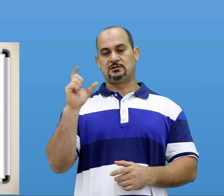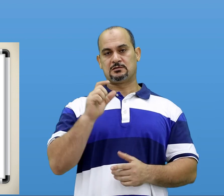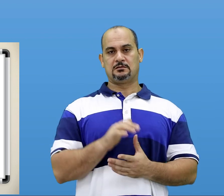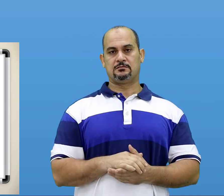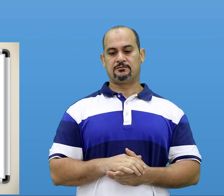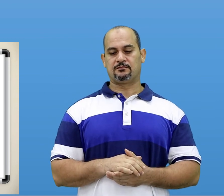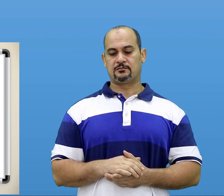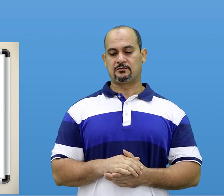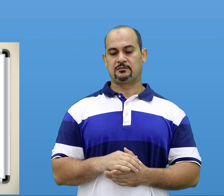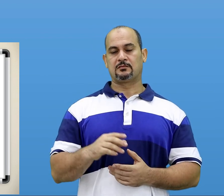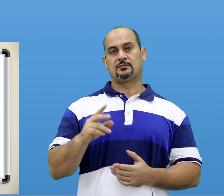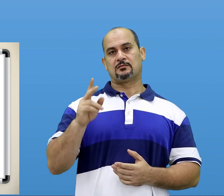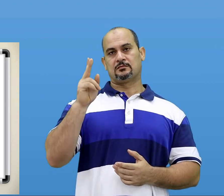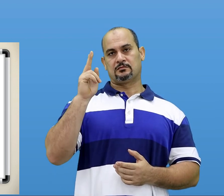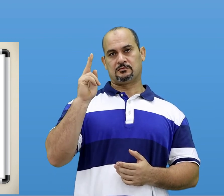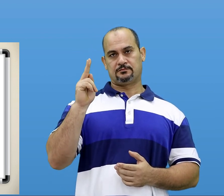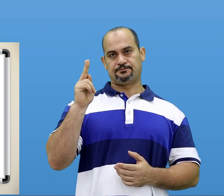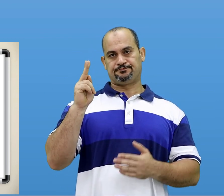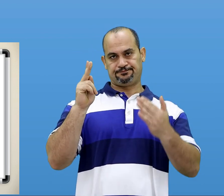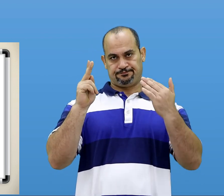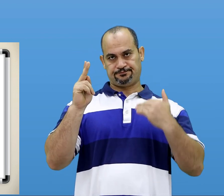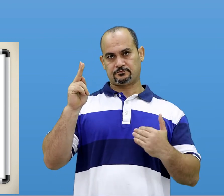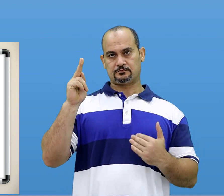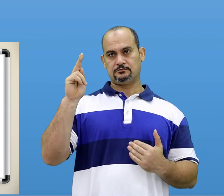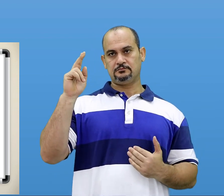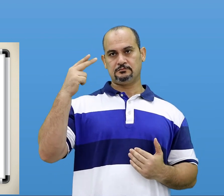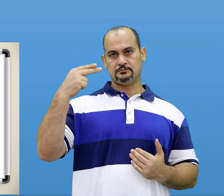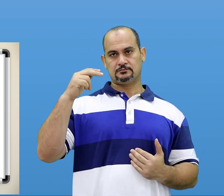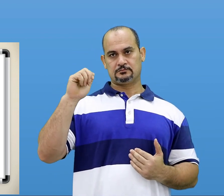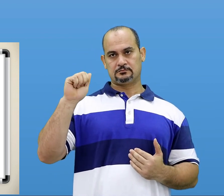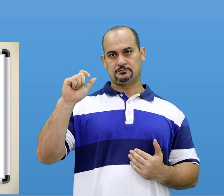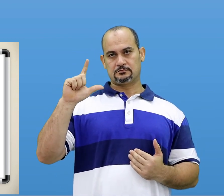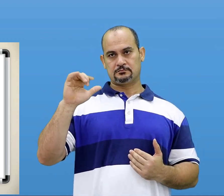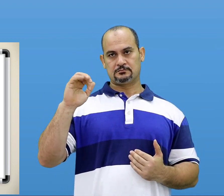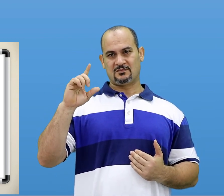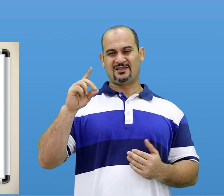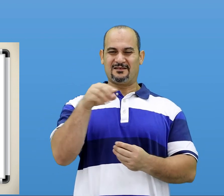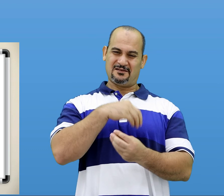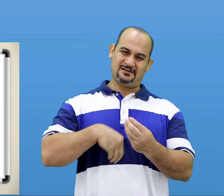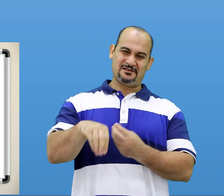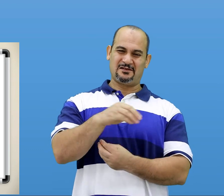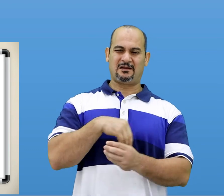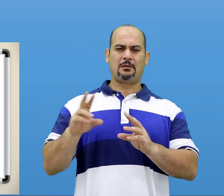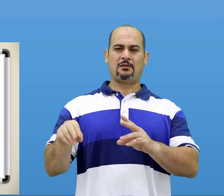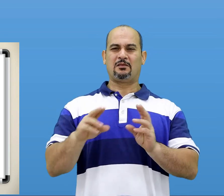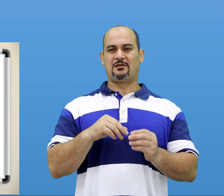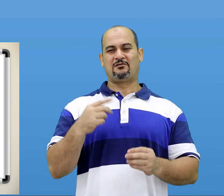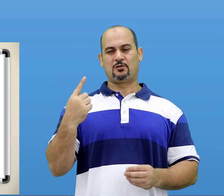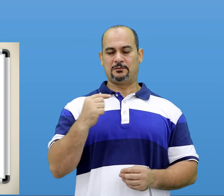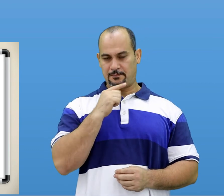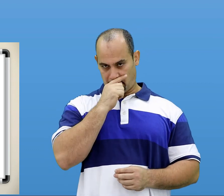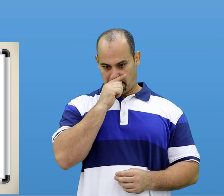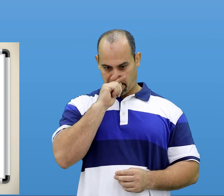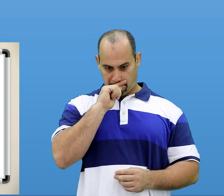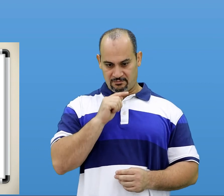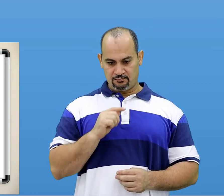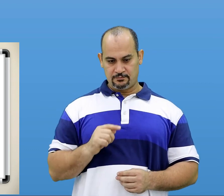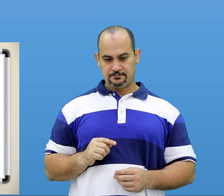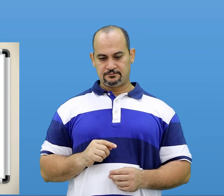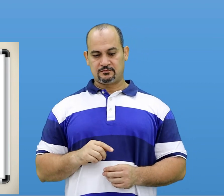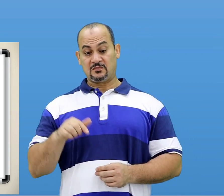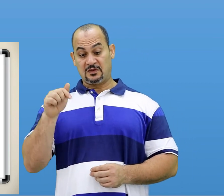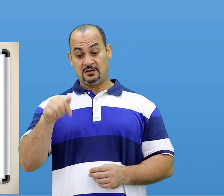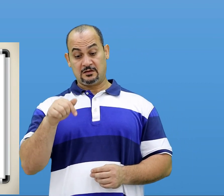Khalid. Yes, Muslims circle the Kaaba in unison. In this